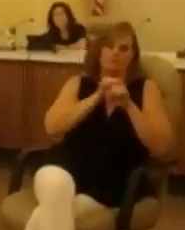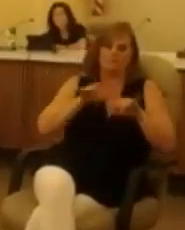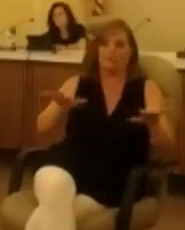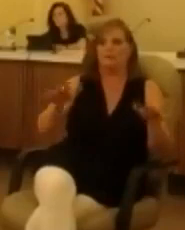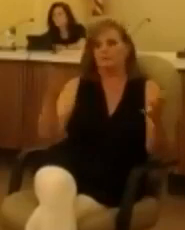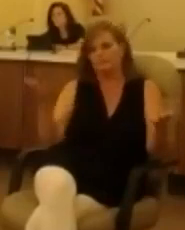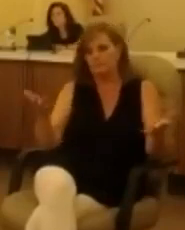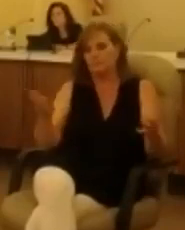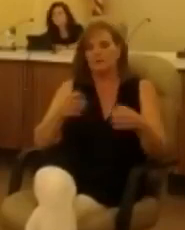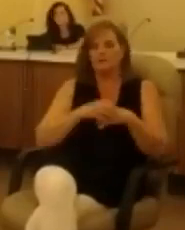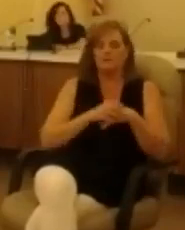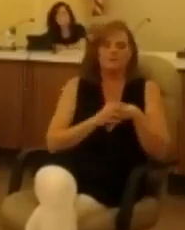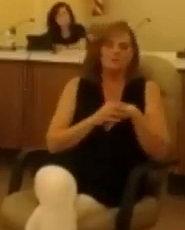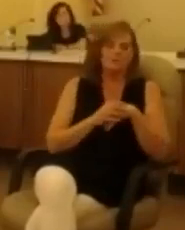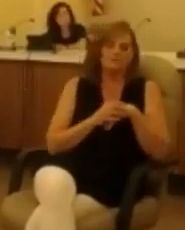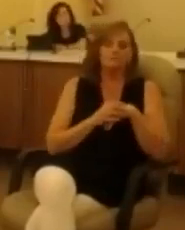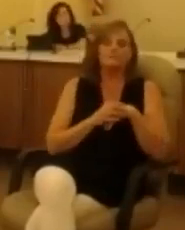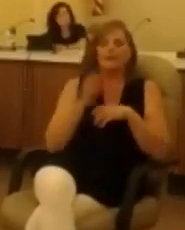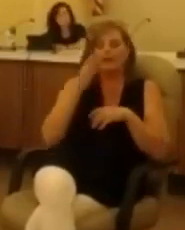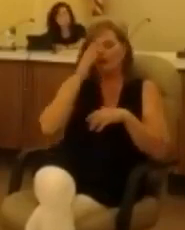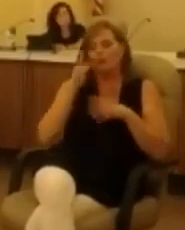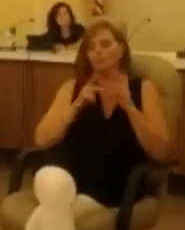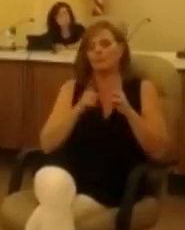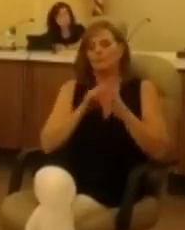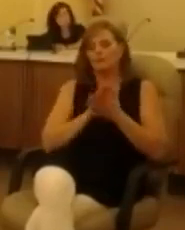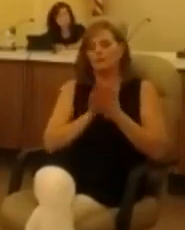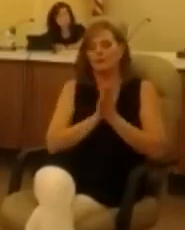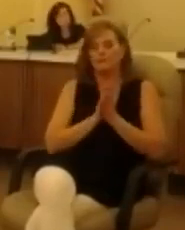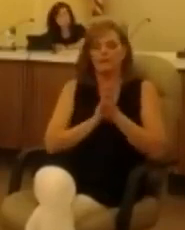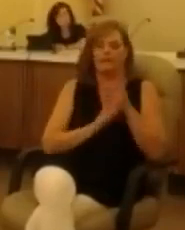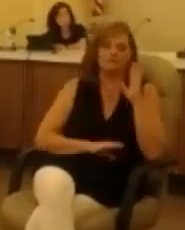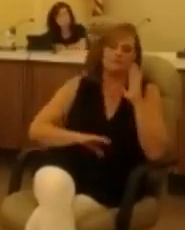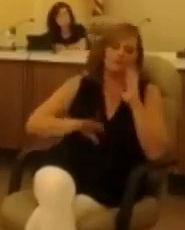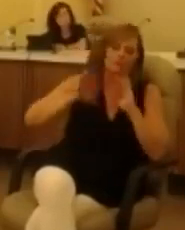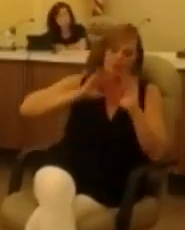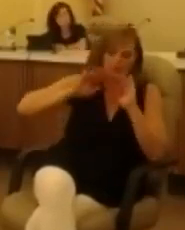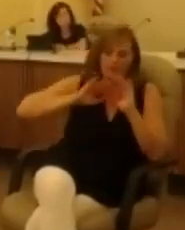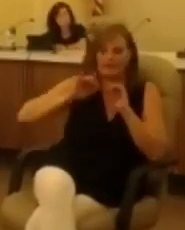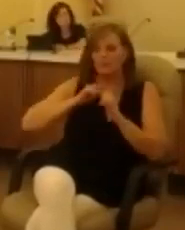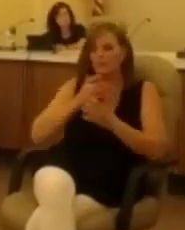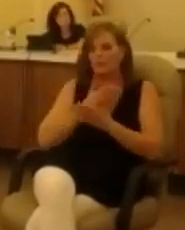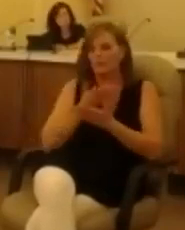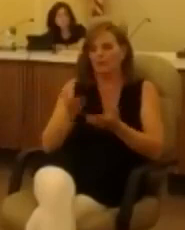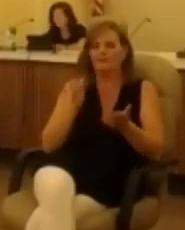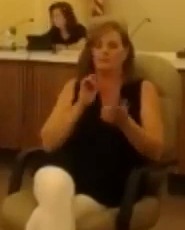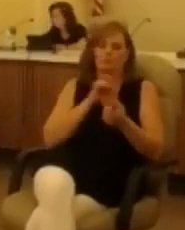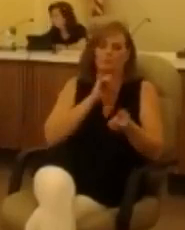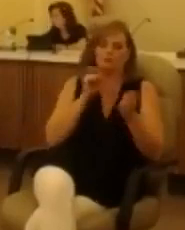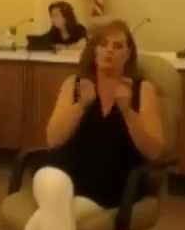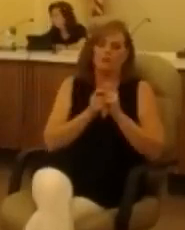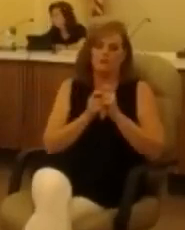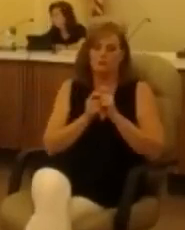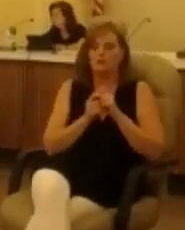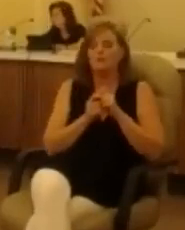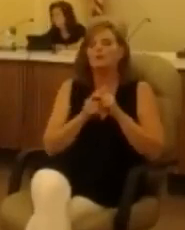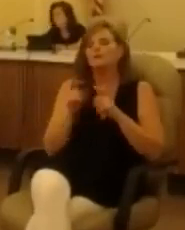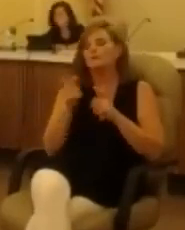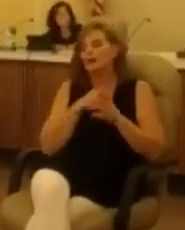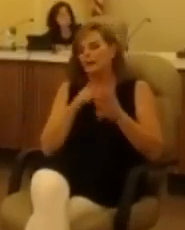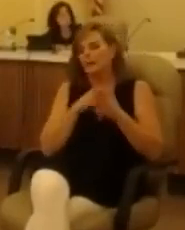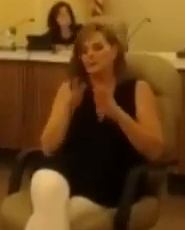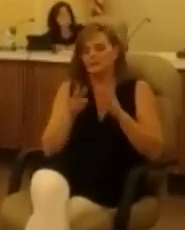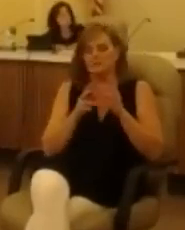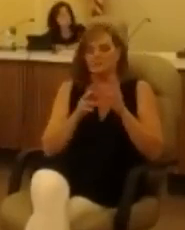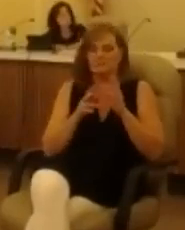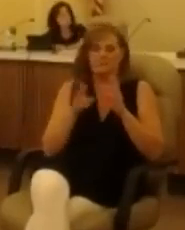spring, but I know people get frustrated when things don't change around them. You know, I often hear people say, "You didn't do a